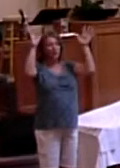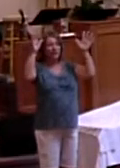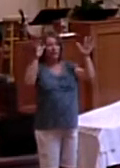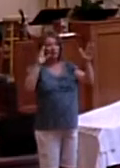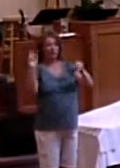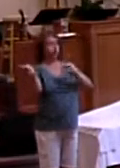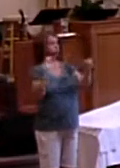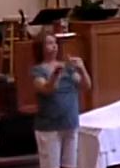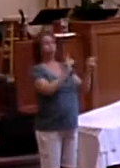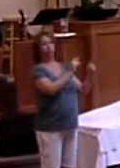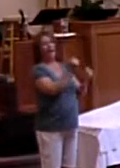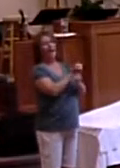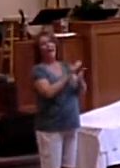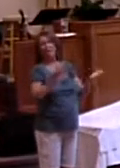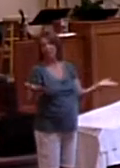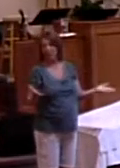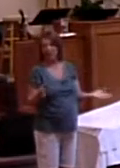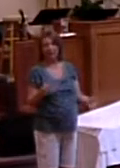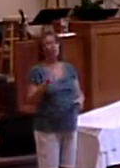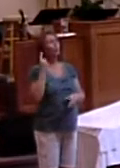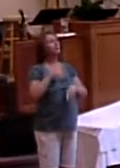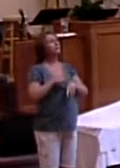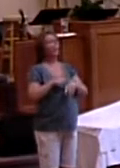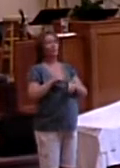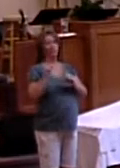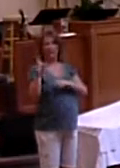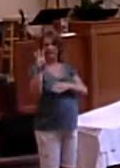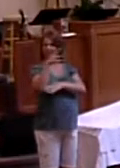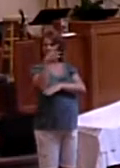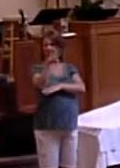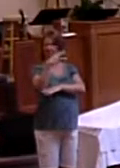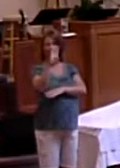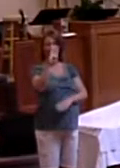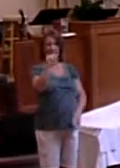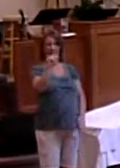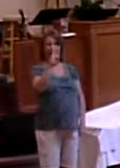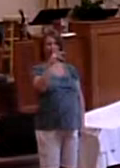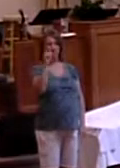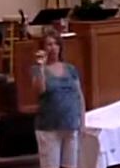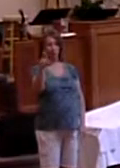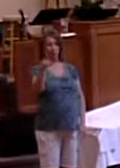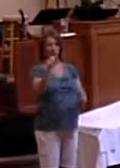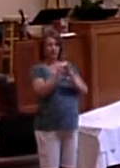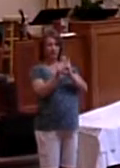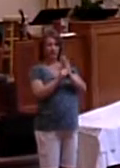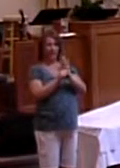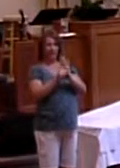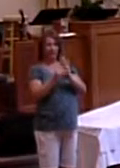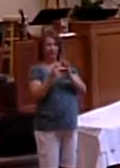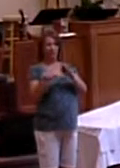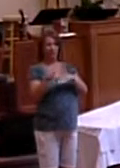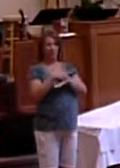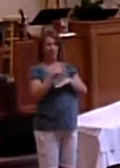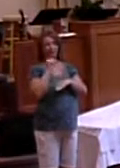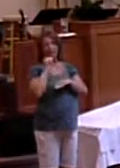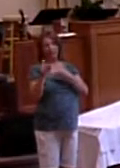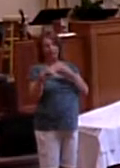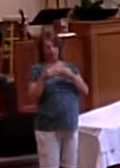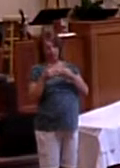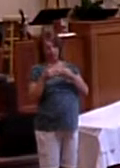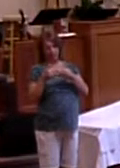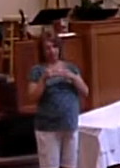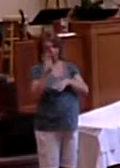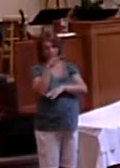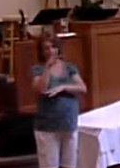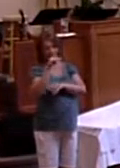We went to Babbler State Park. That's up by Six Flags, kind of. not that close to Six Flags, but anyway,